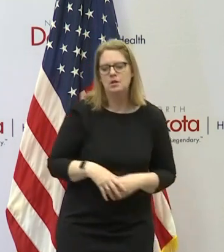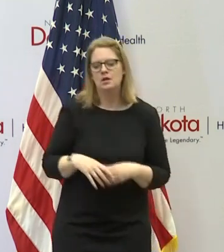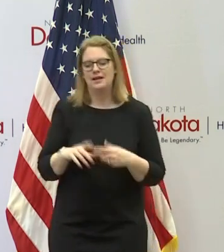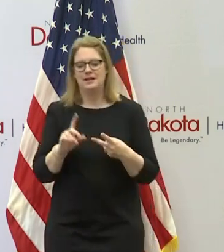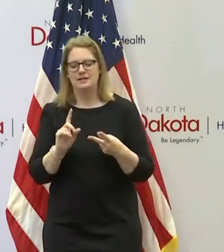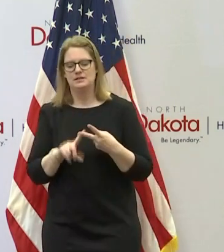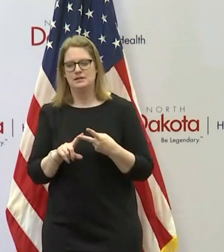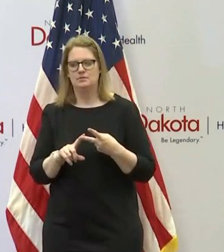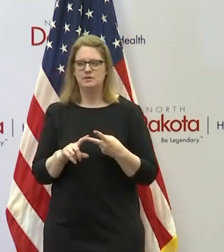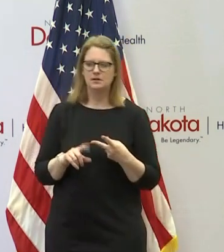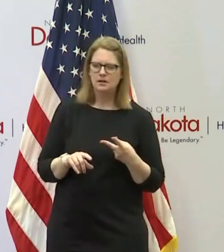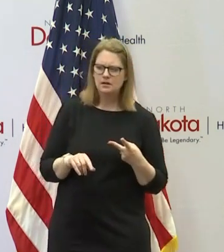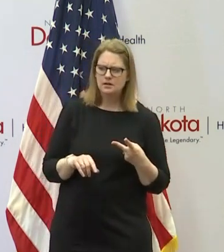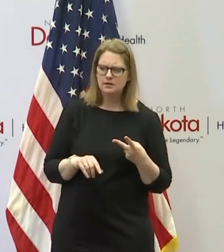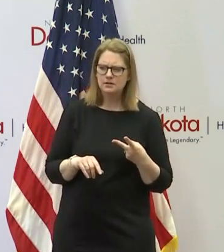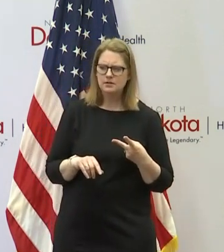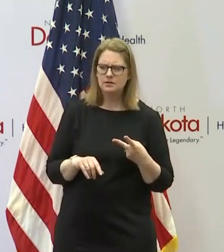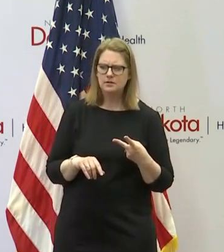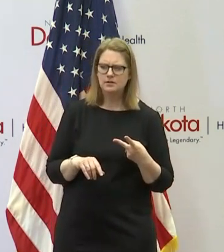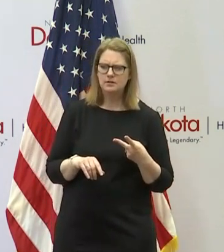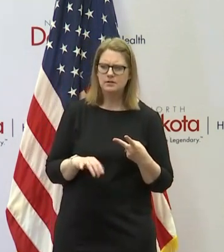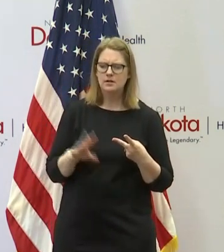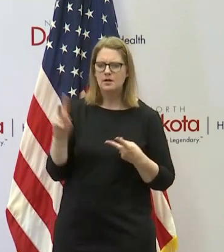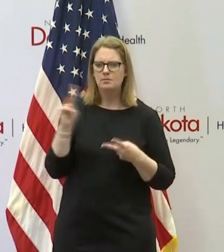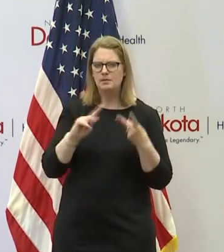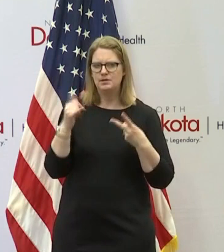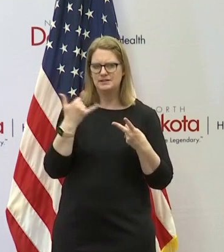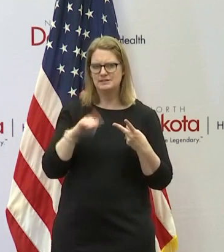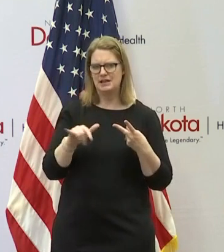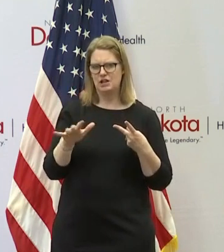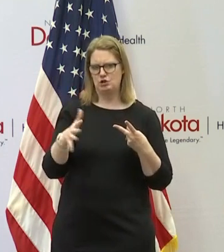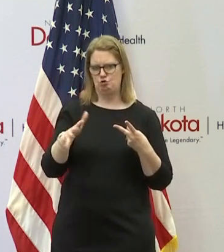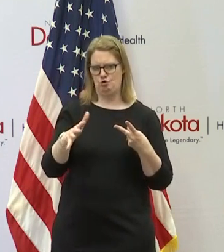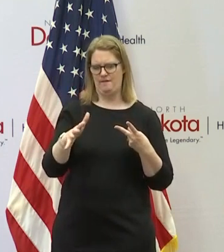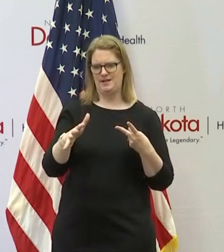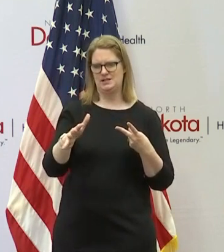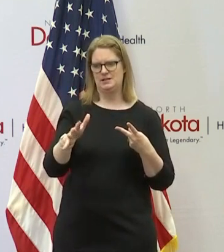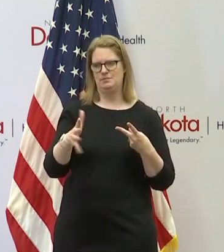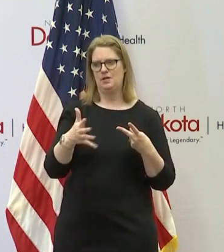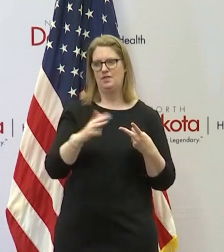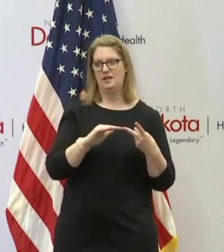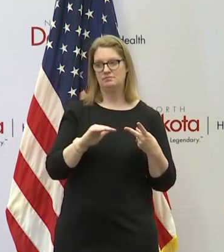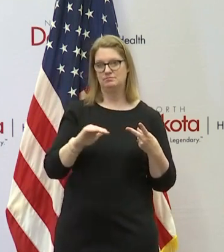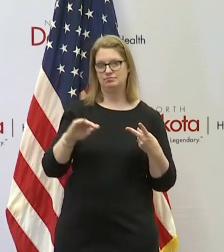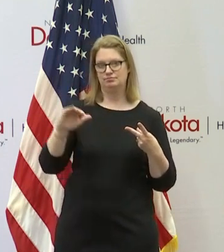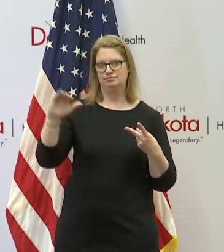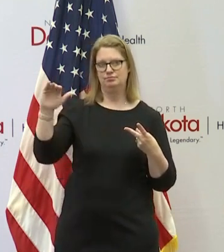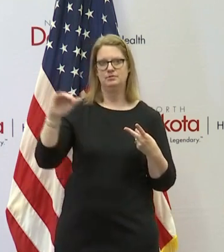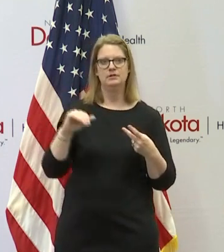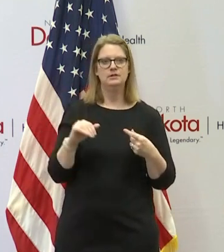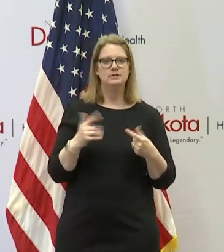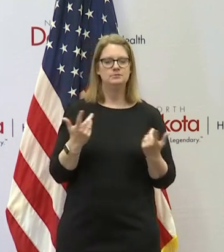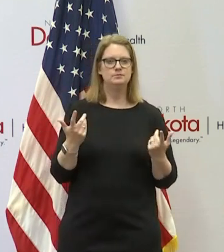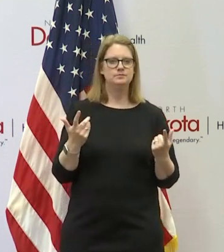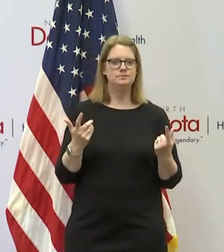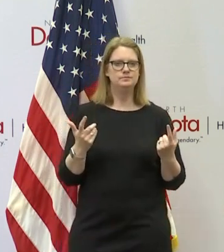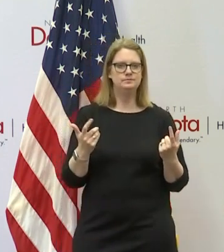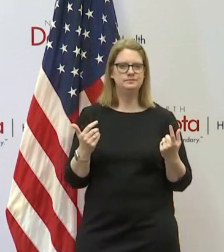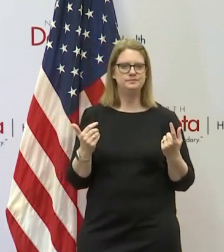Dave's question was? You say to people who are still nervous about the trending line curving up? Yeah, well,